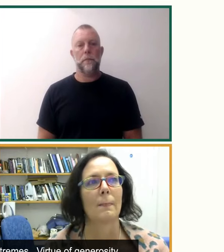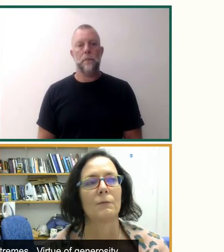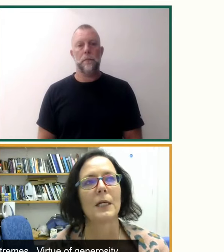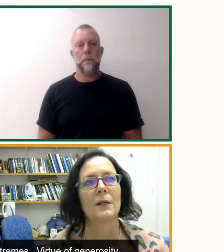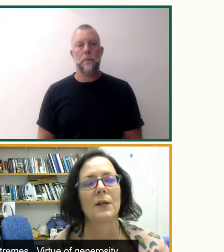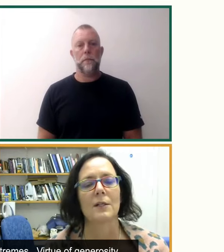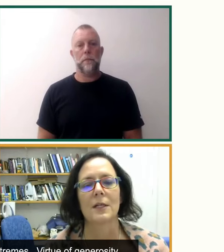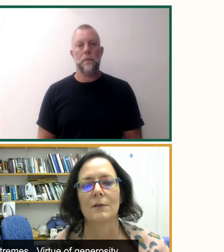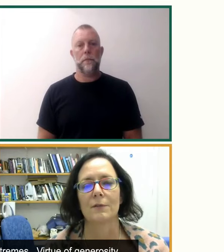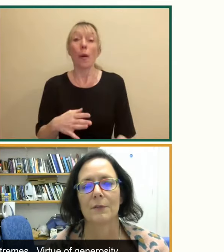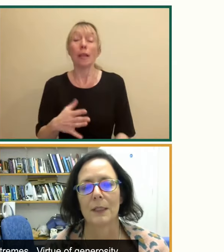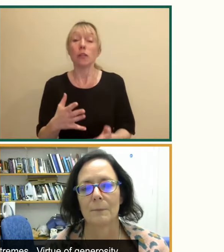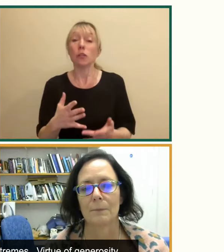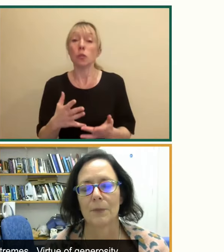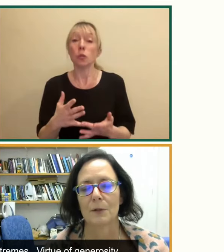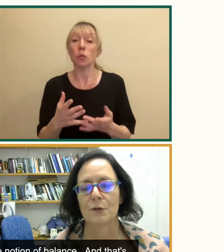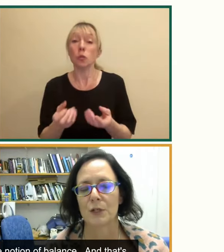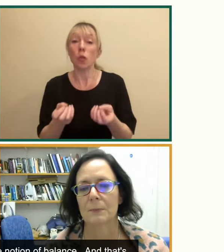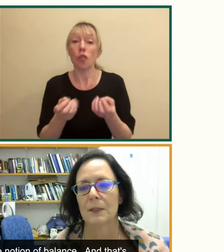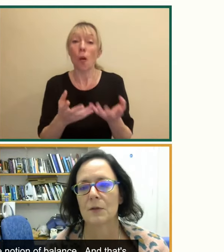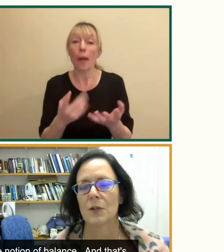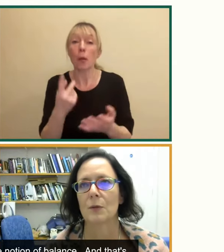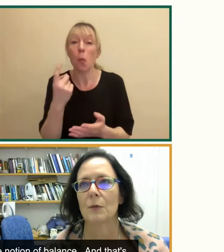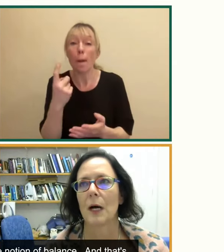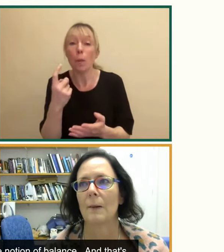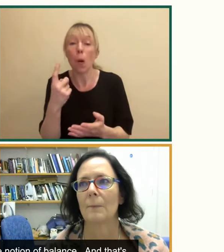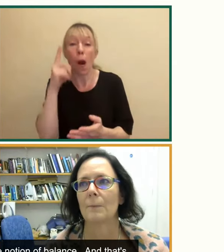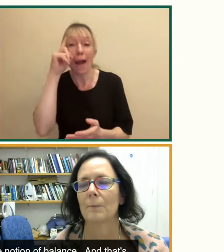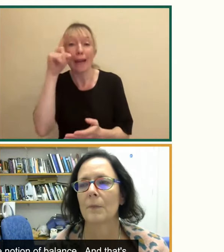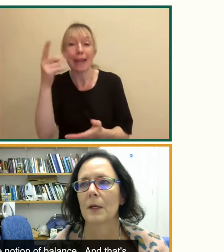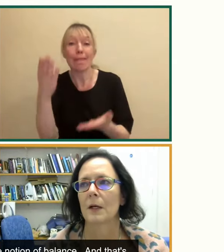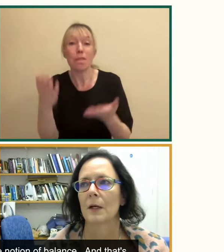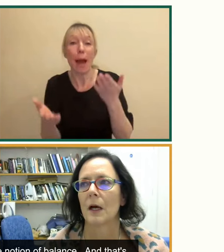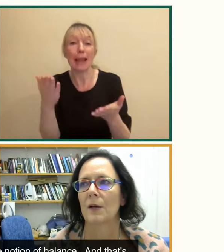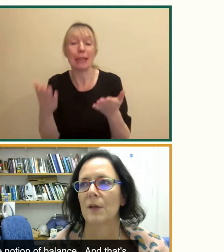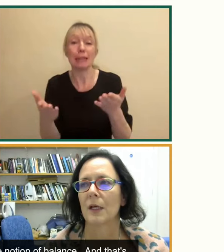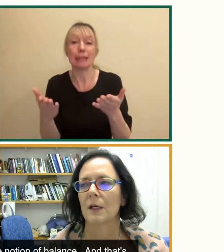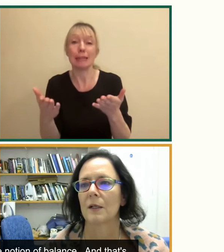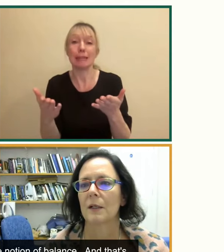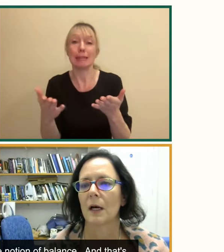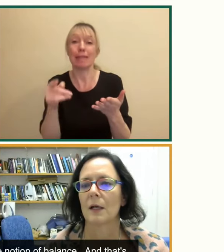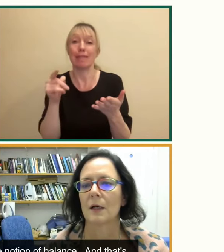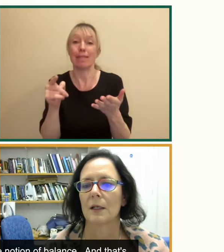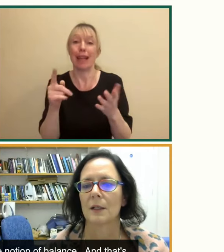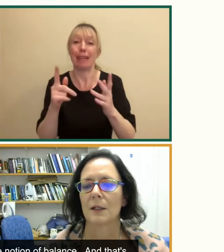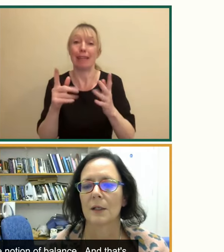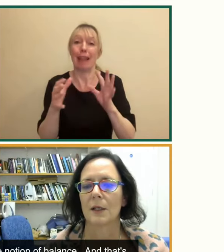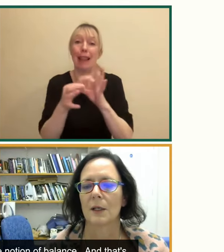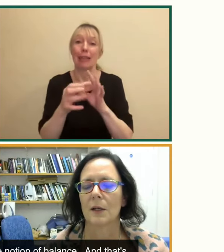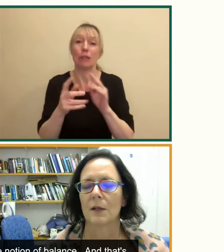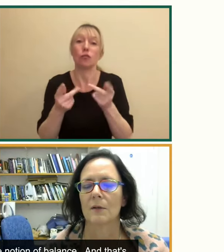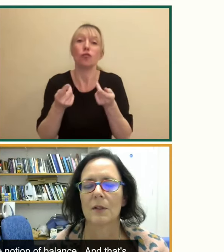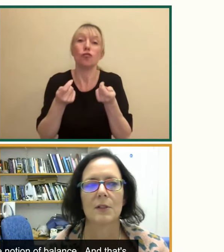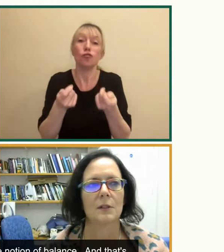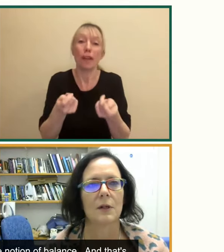that's really the idea of treatment. So I think